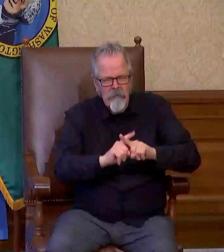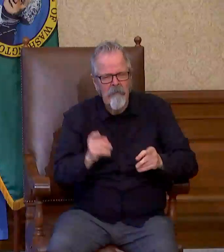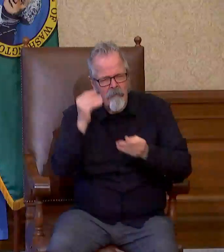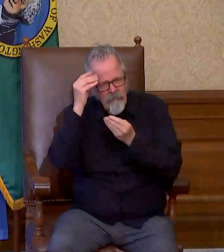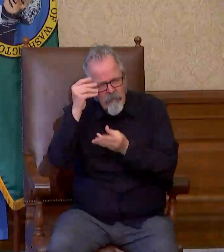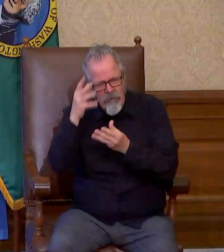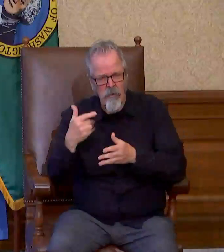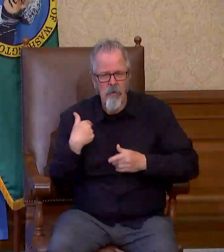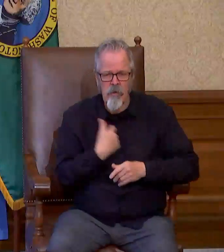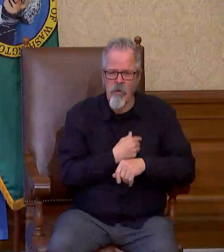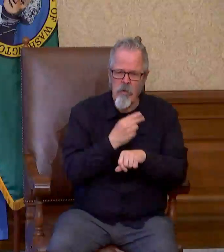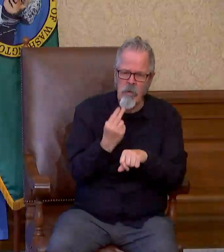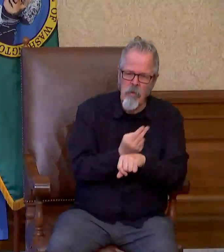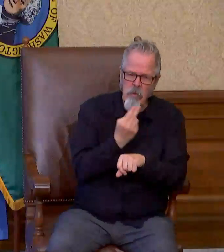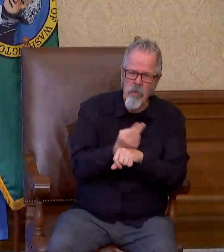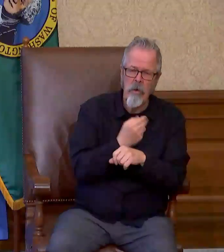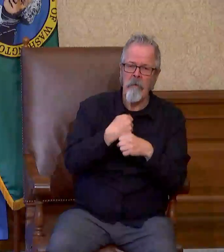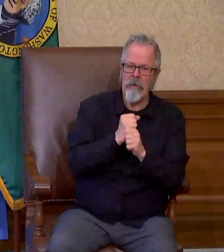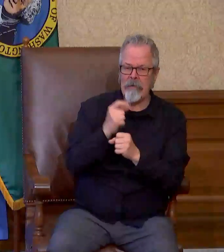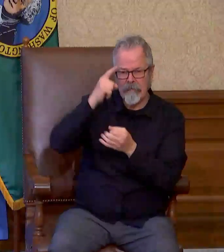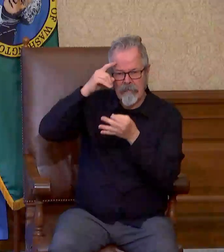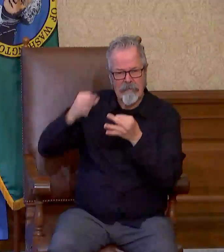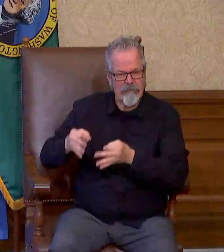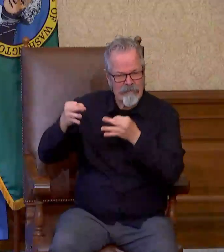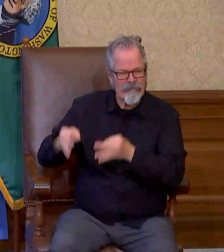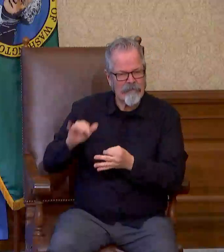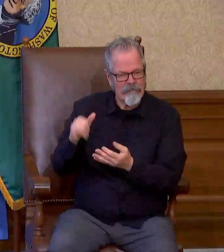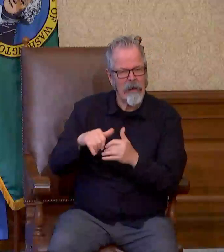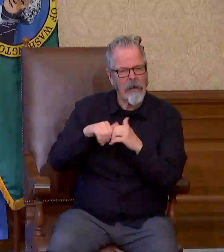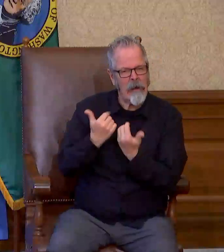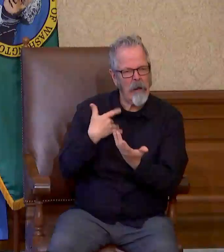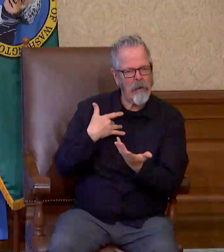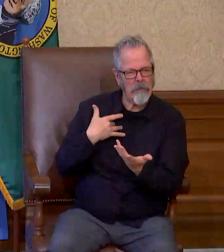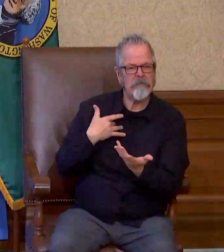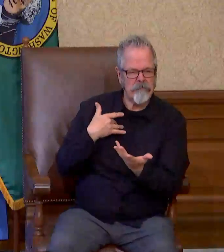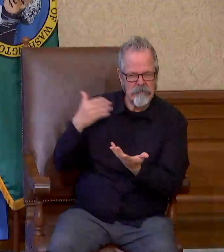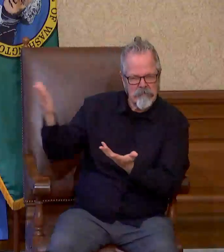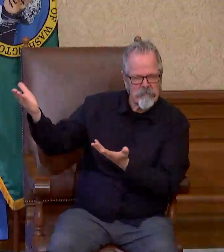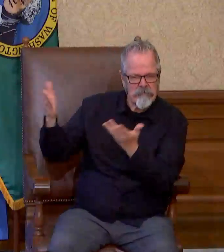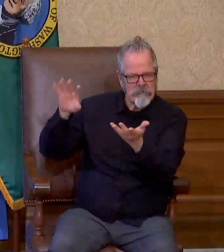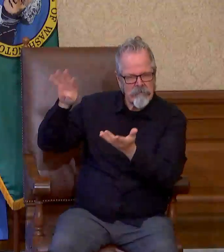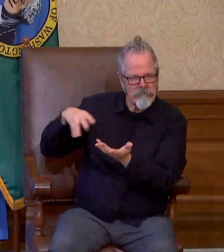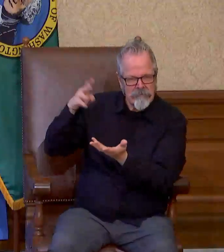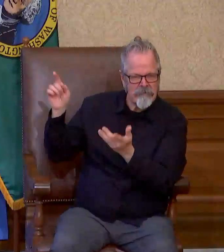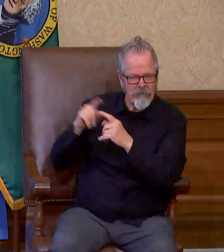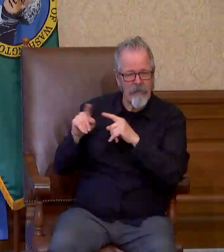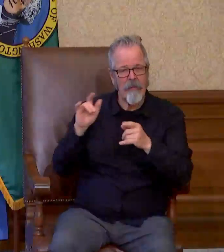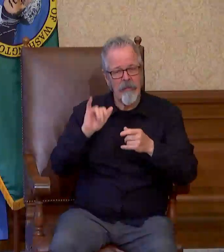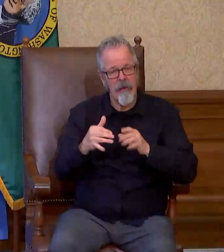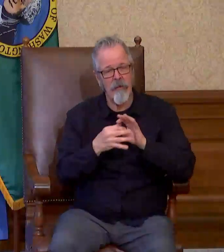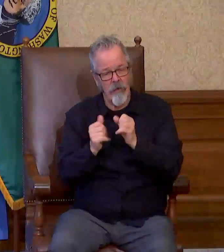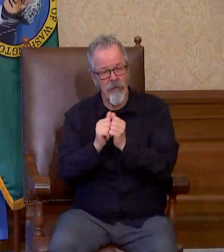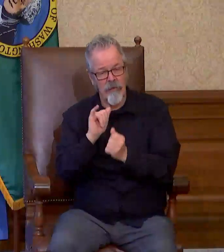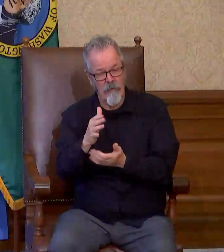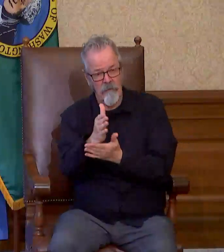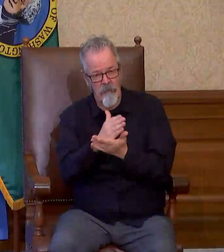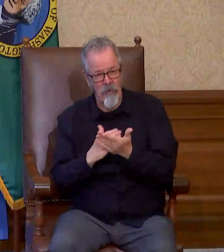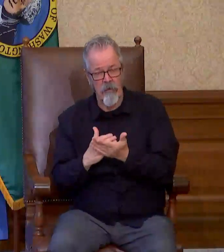decisions. Friday, we hope to talk about how those will translate into the next phase of opening in our